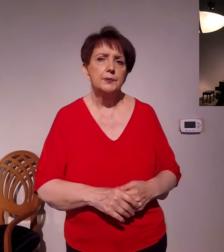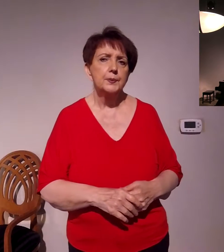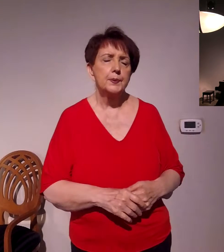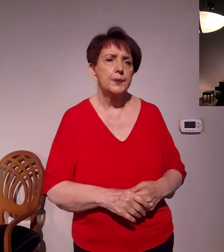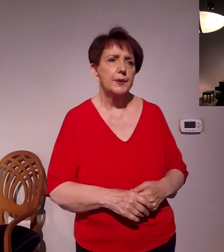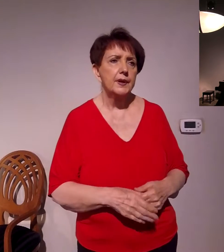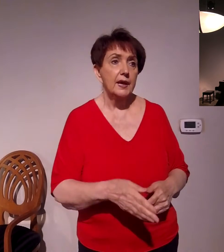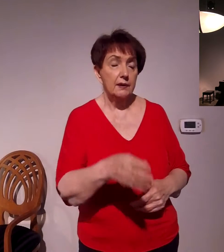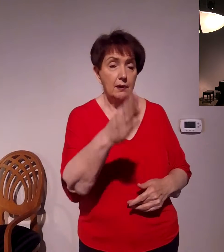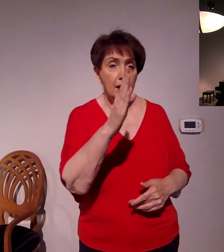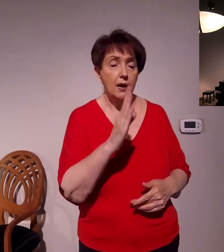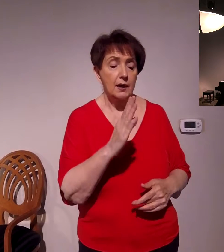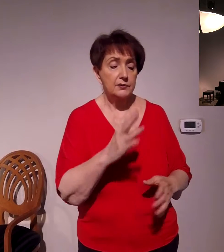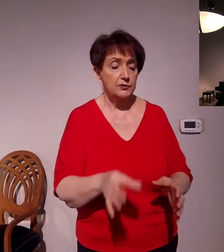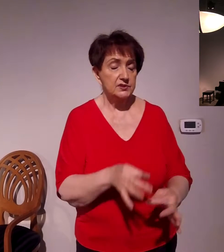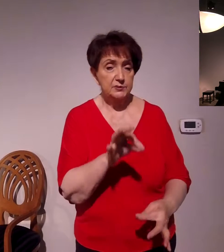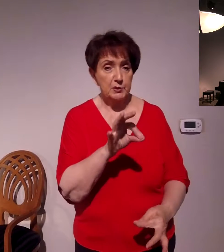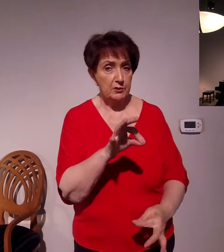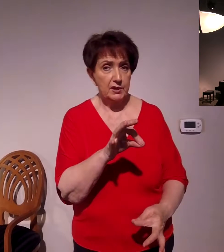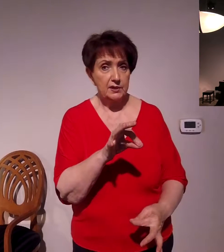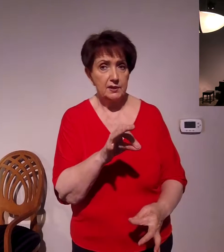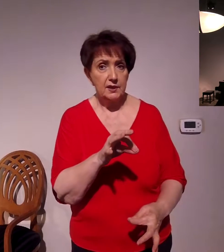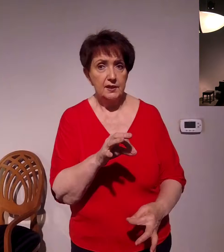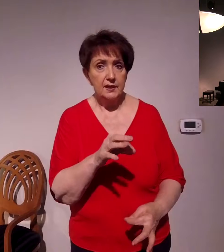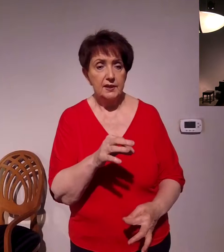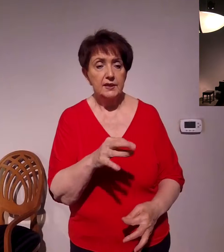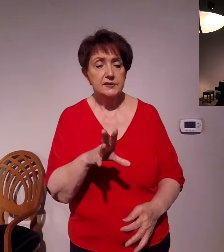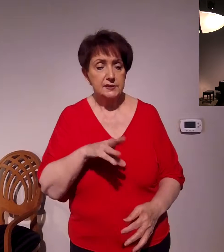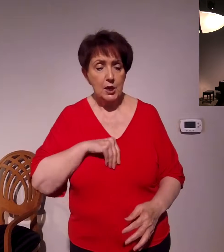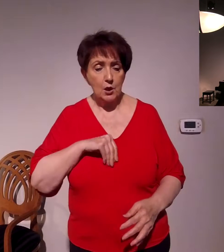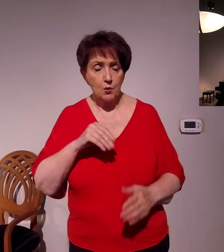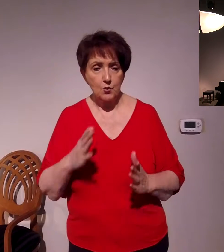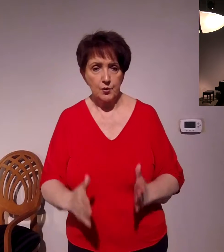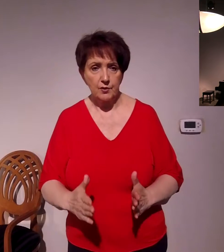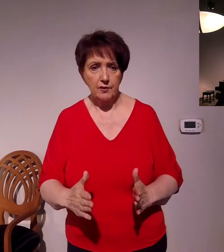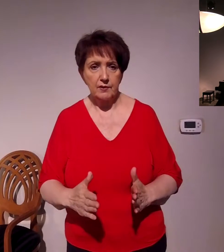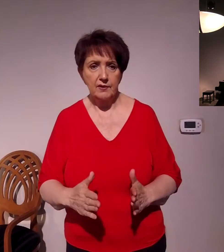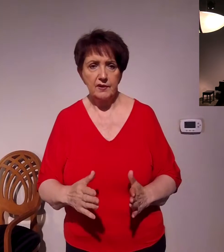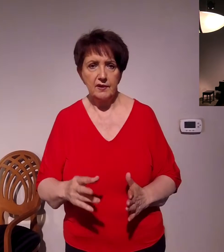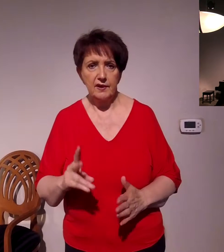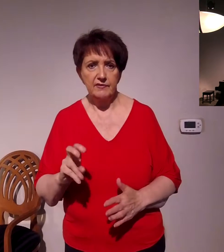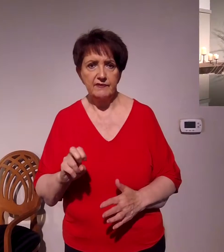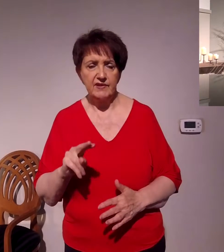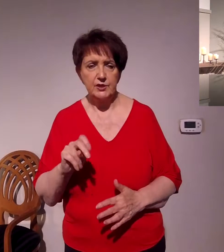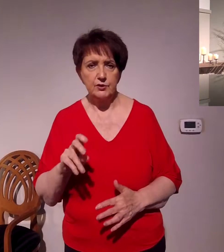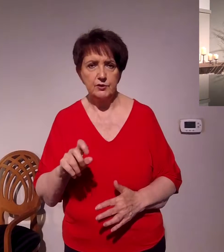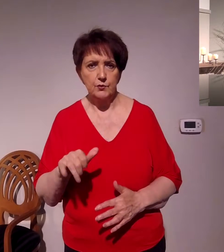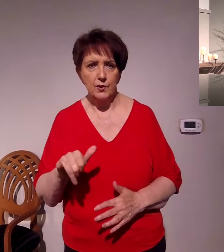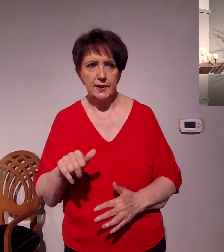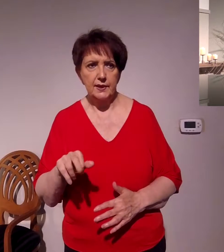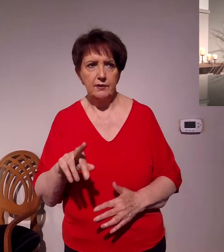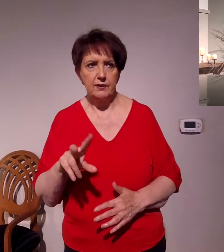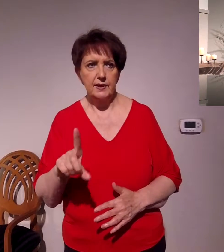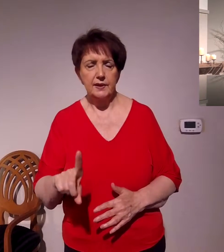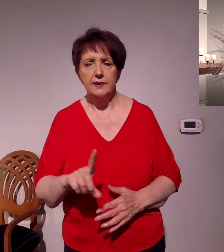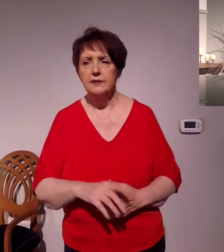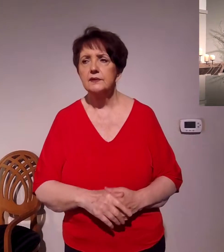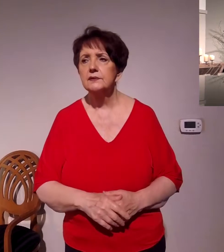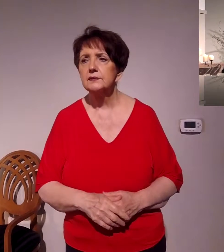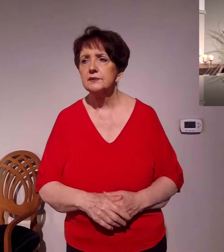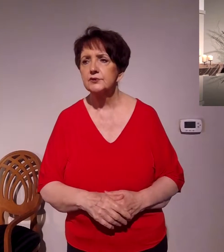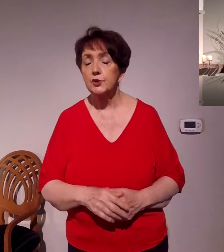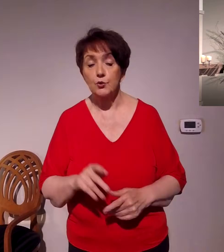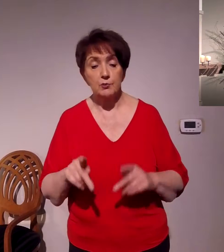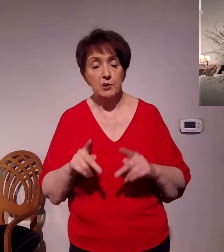And God, Spirit, is the owner of the vineyard. Okay? So, those who are early